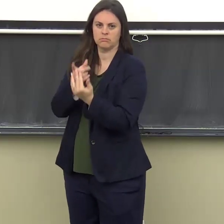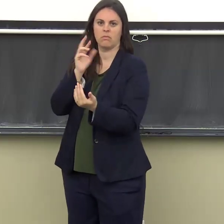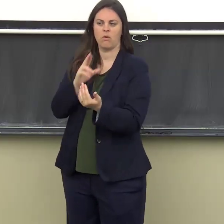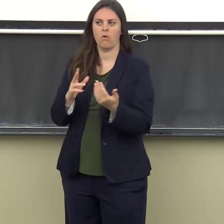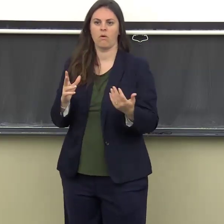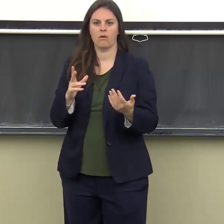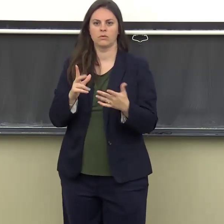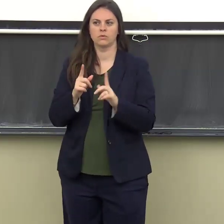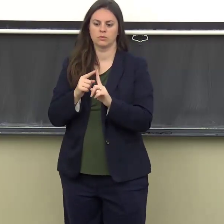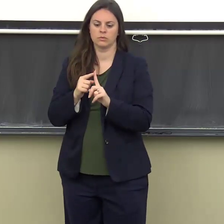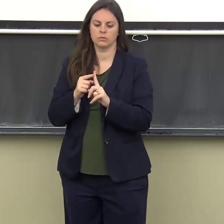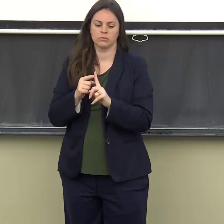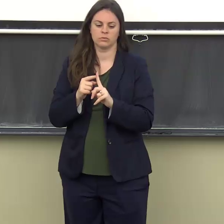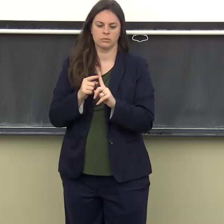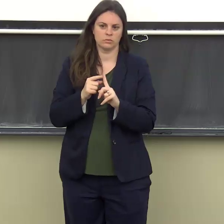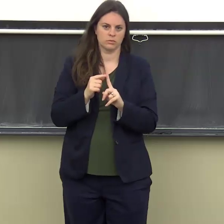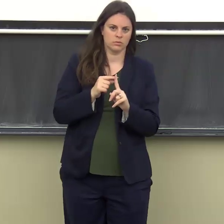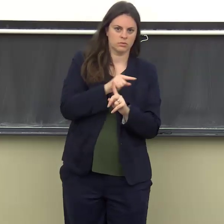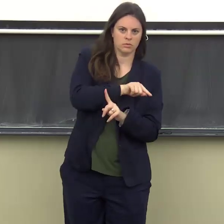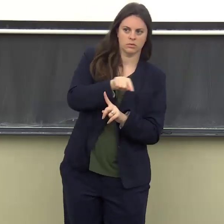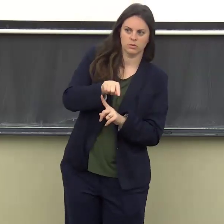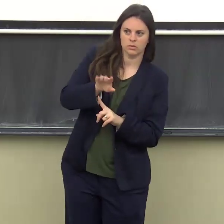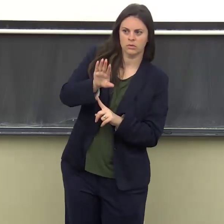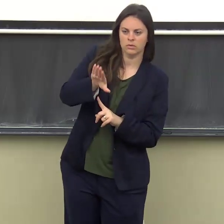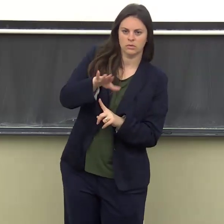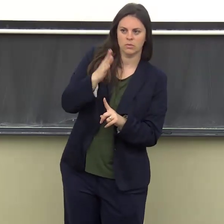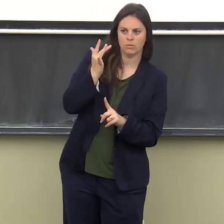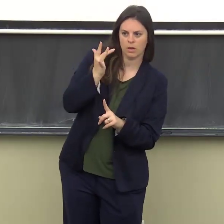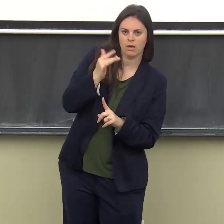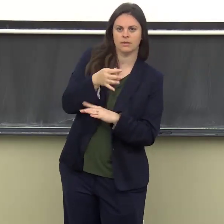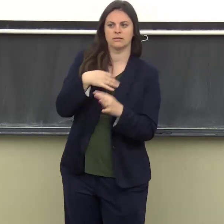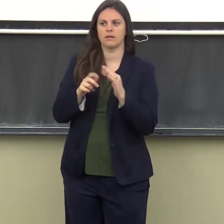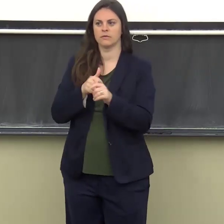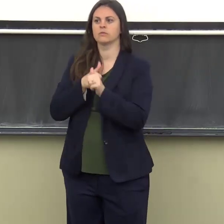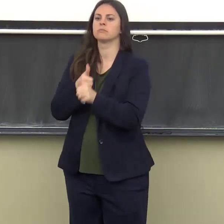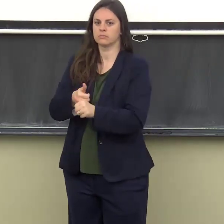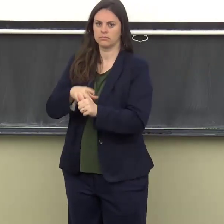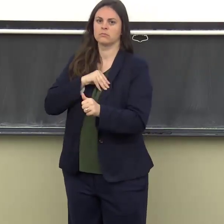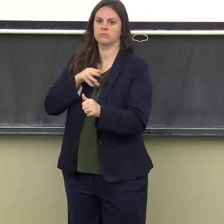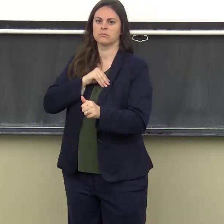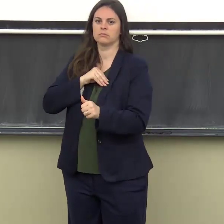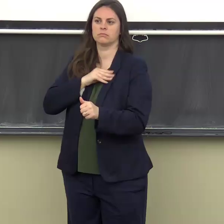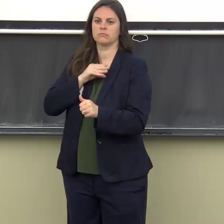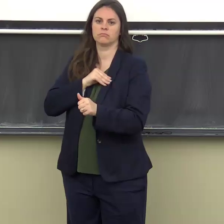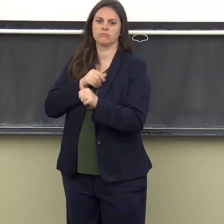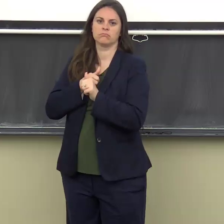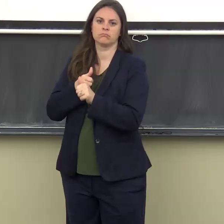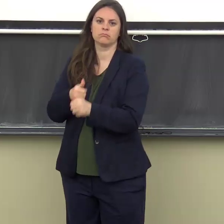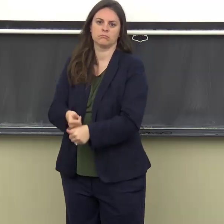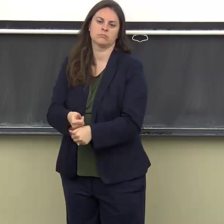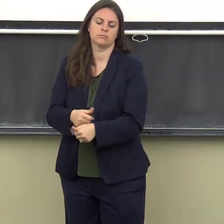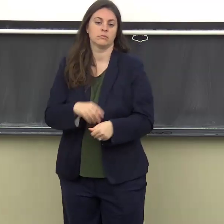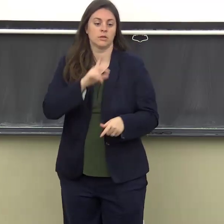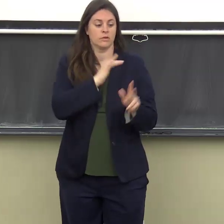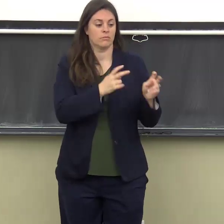line. And this has been identified as an issue with how technological systems, again, pulling from Ursula Franklin's work,